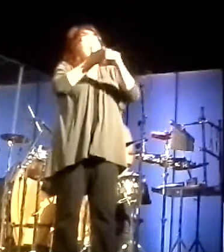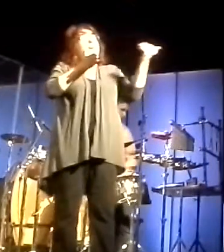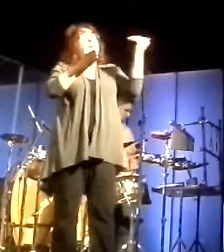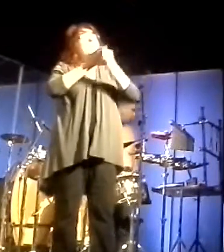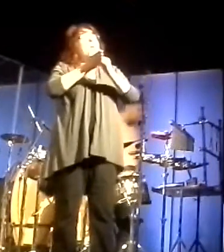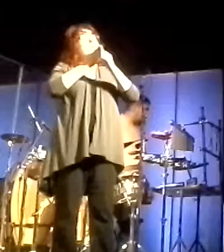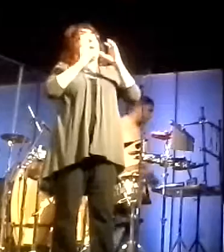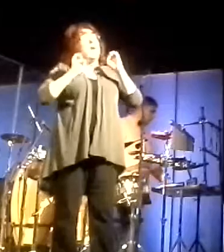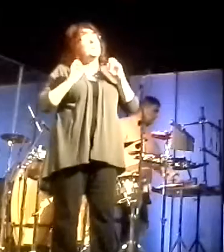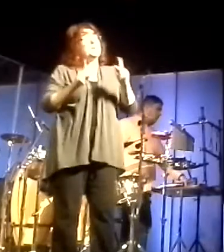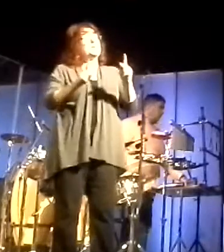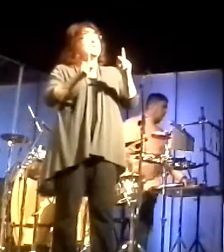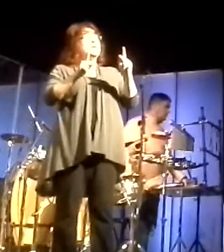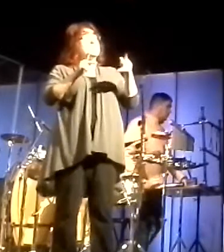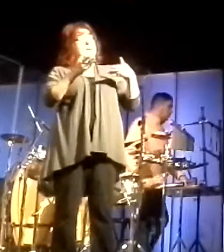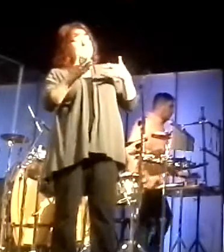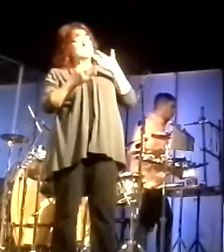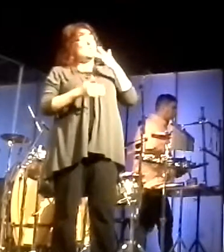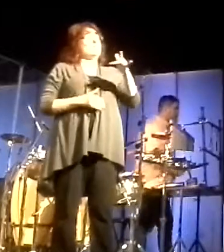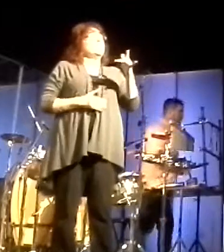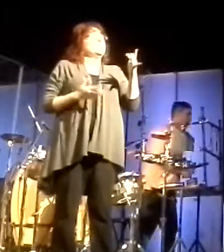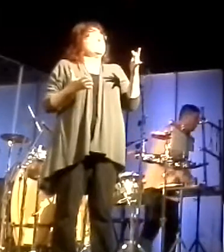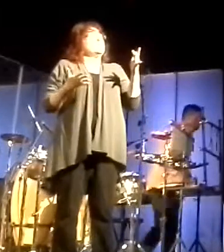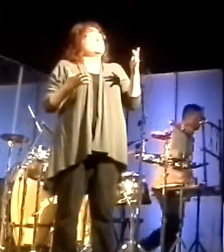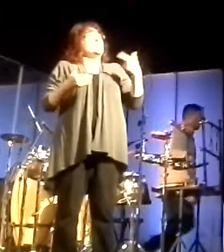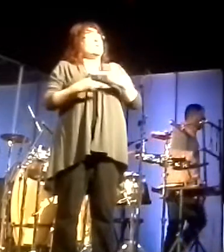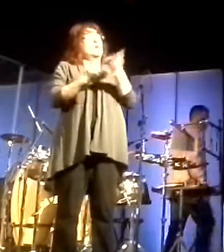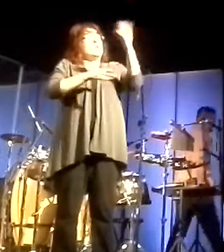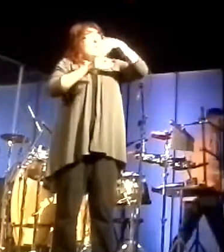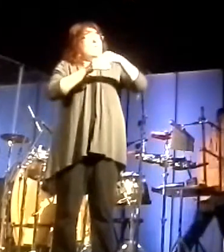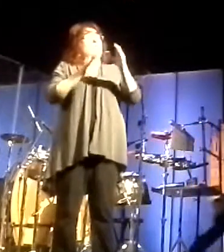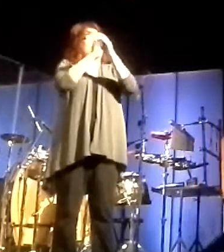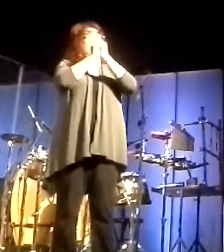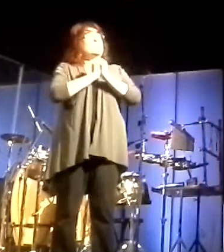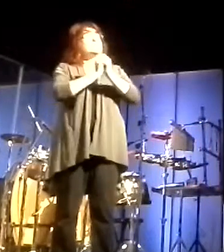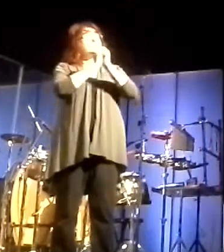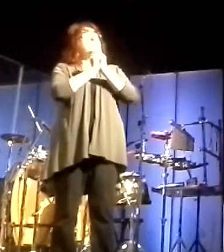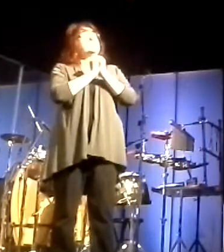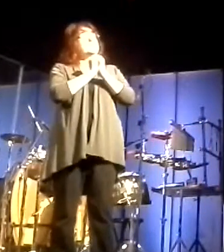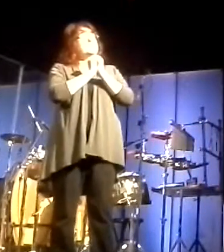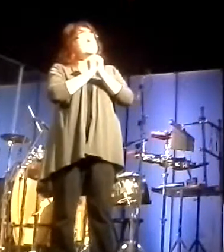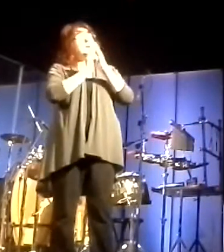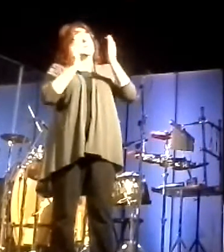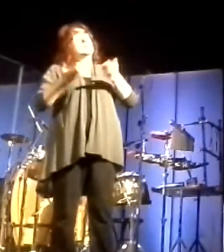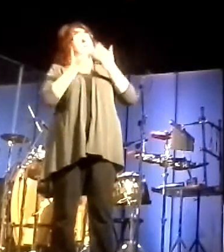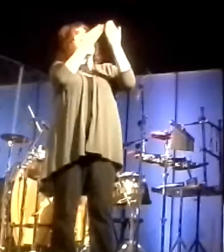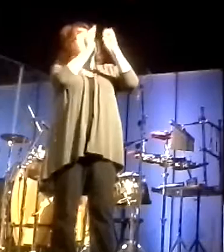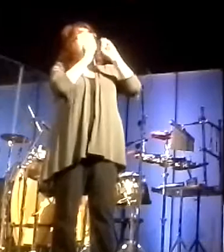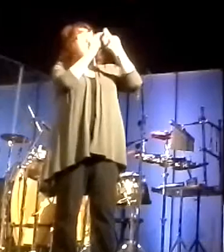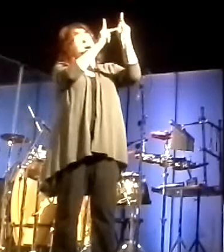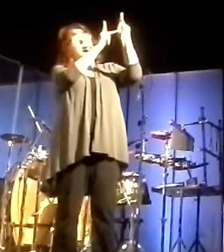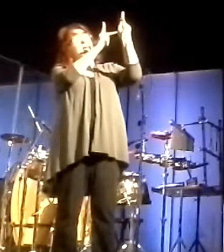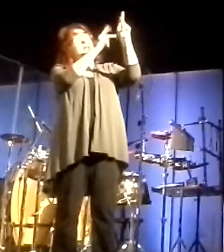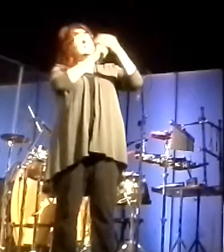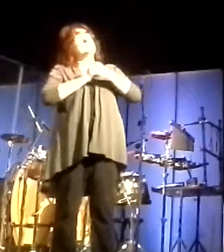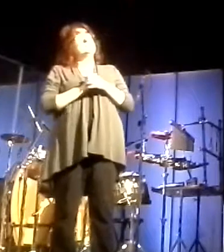for the opportunity and privilege as part of our worship to give back.